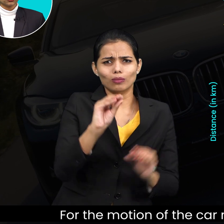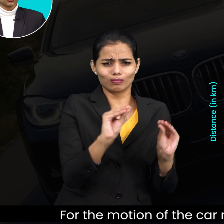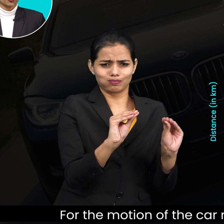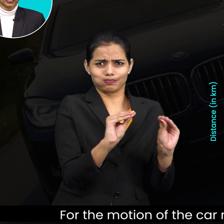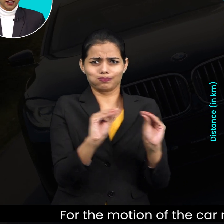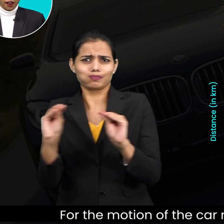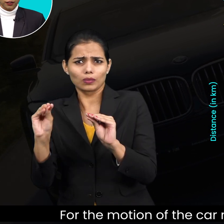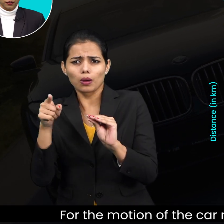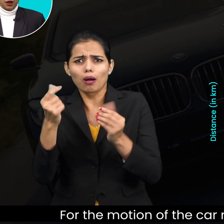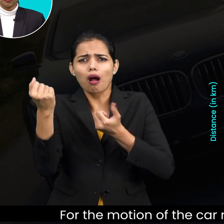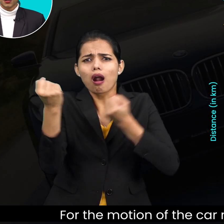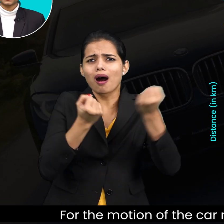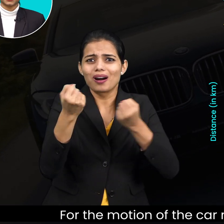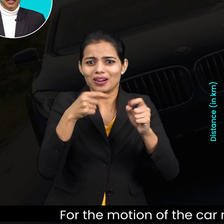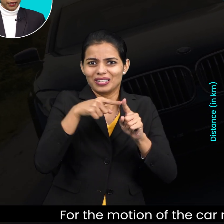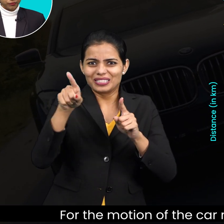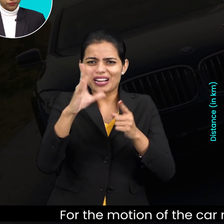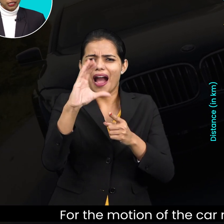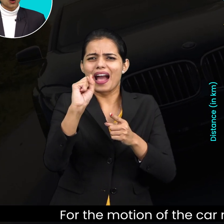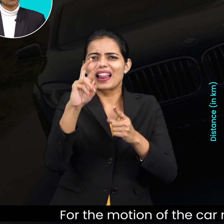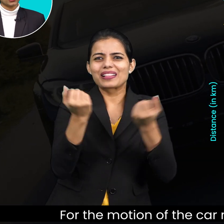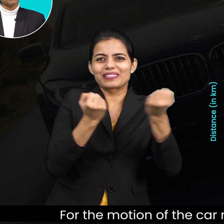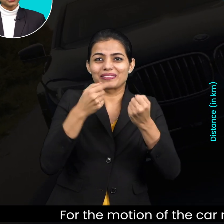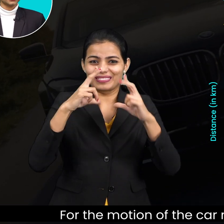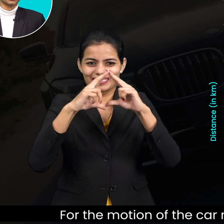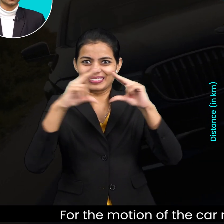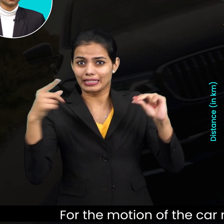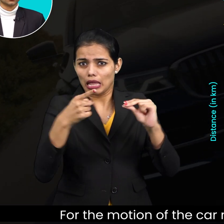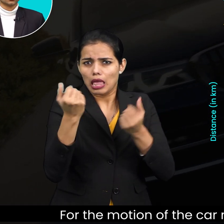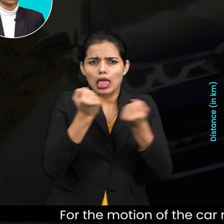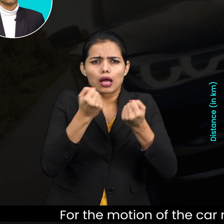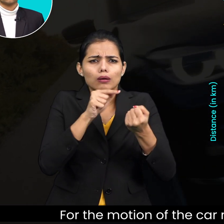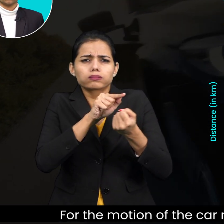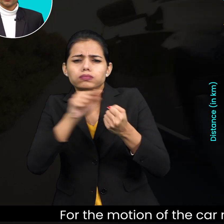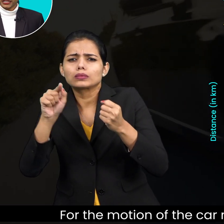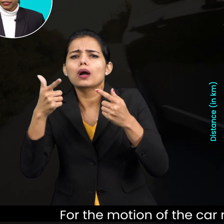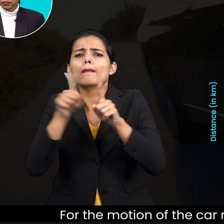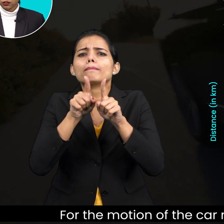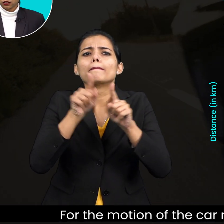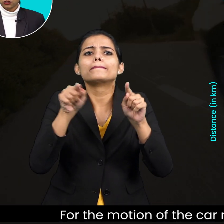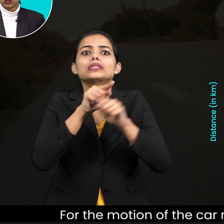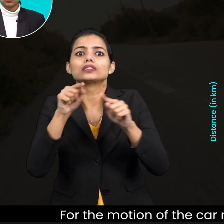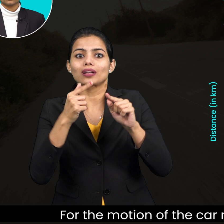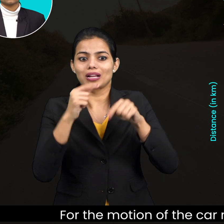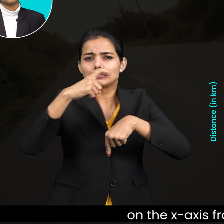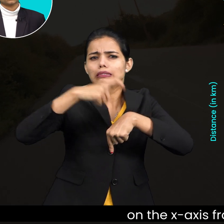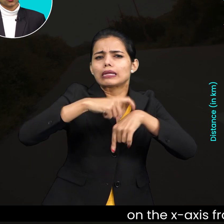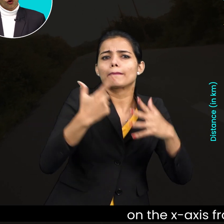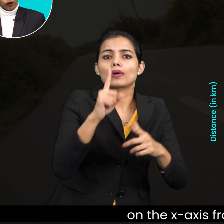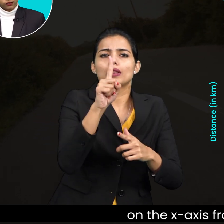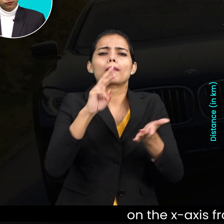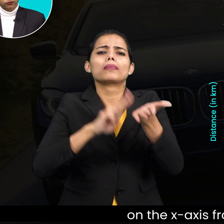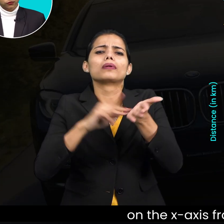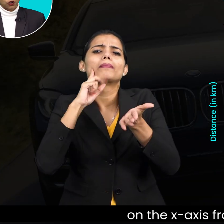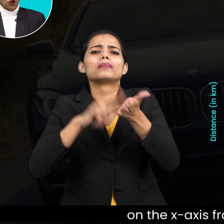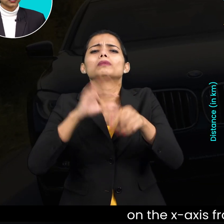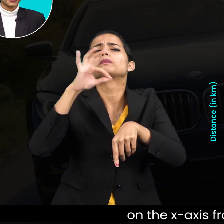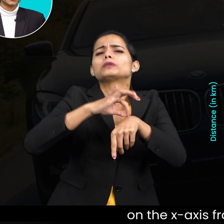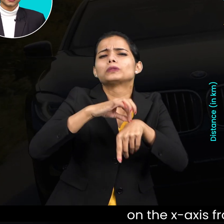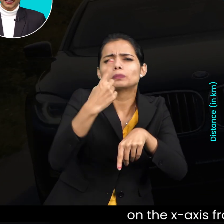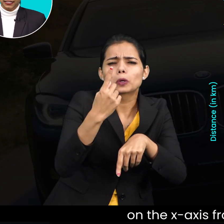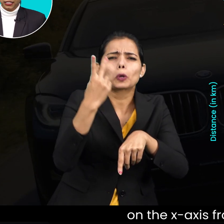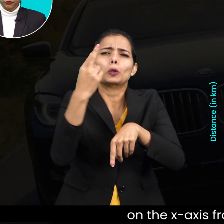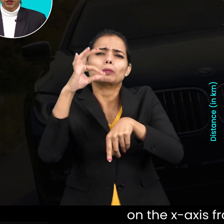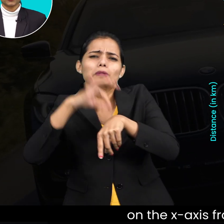For the motion of the car, mark the time 1 minute, 2 minute, so on